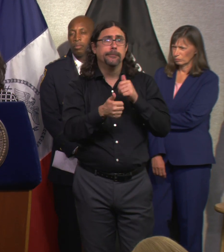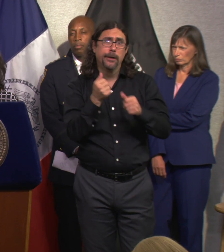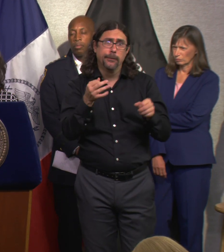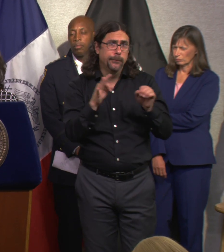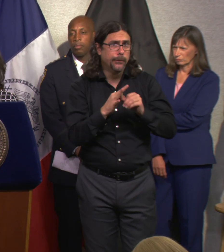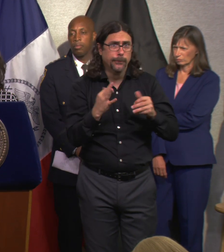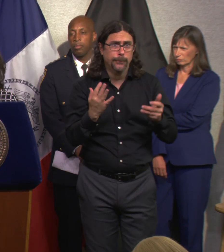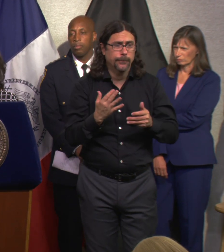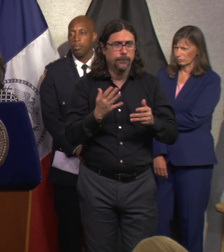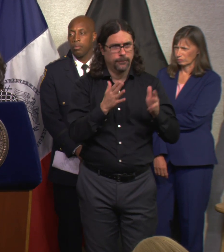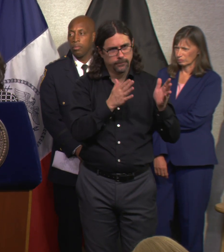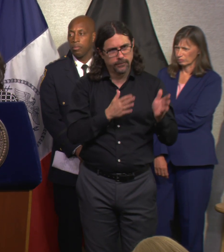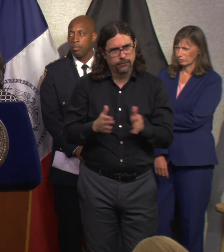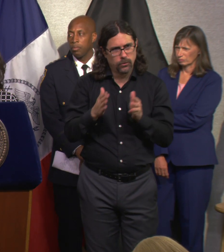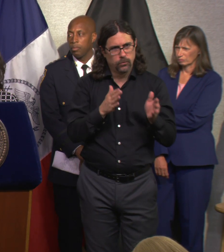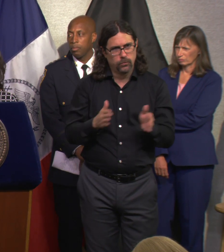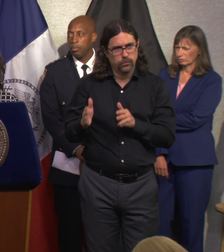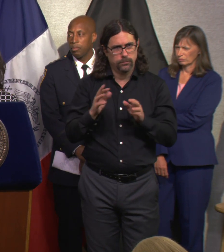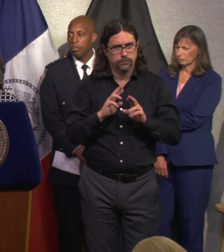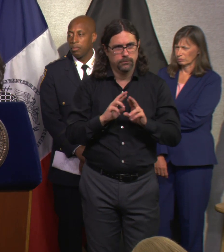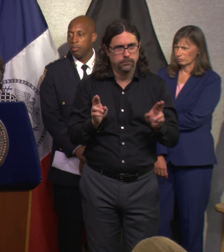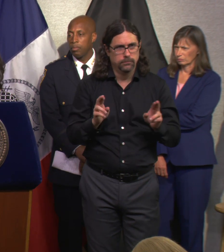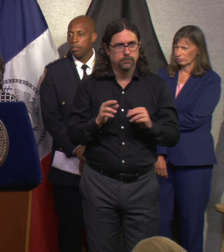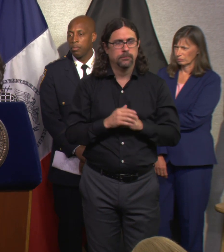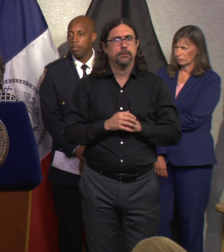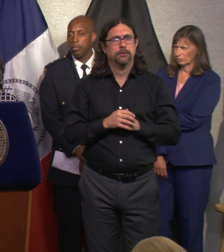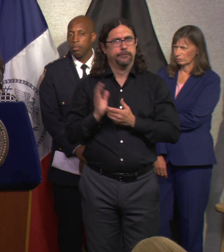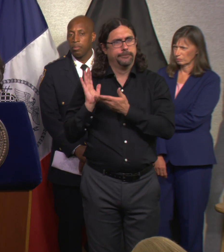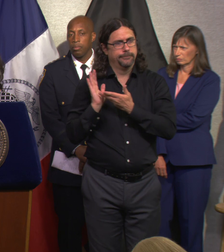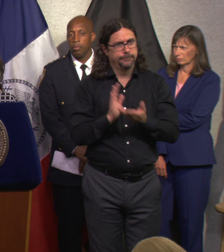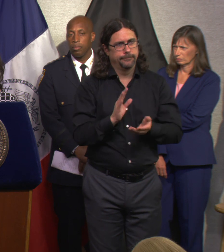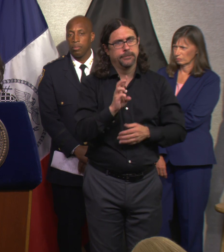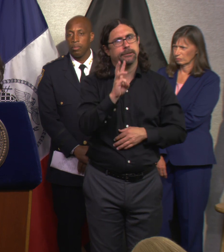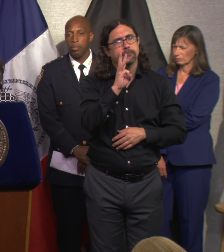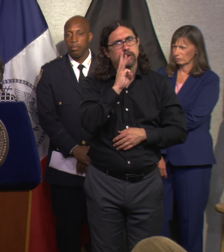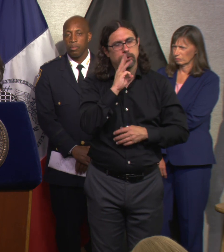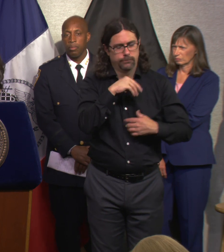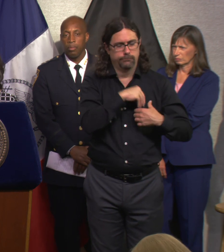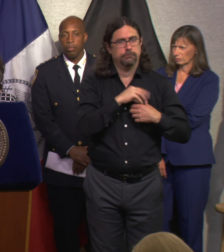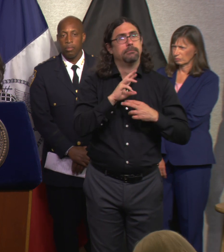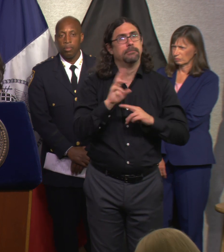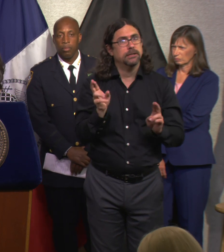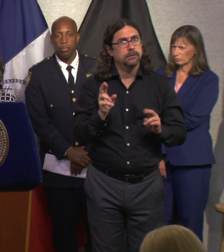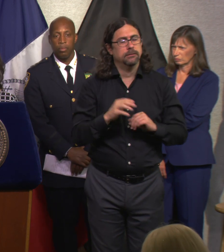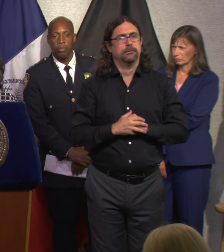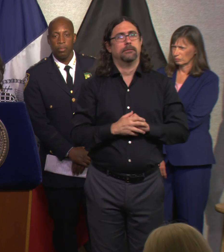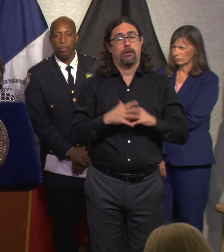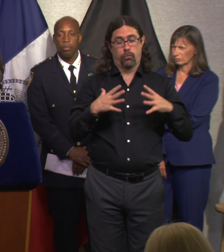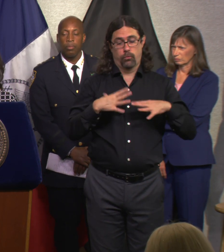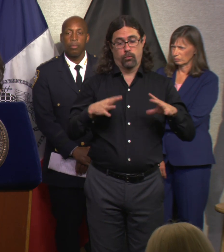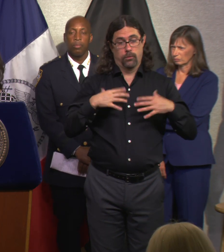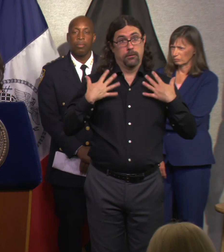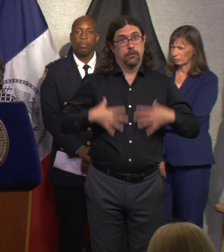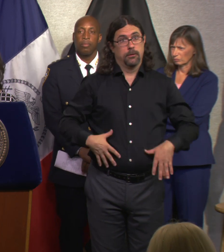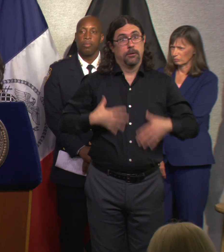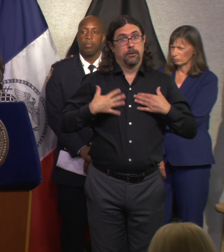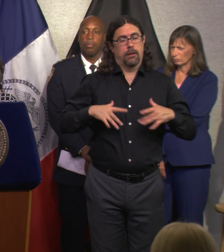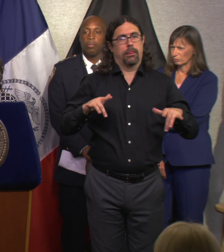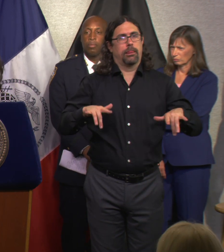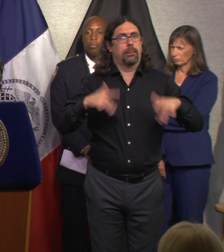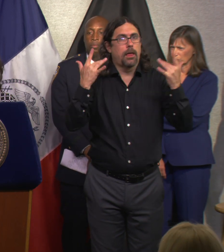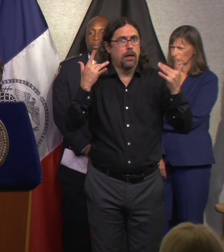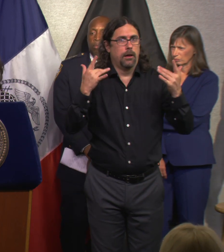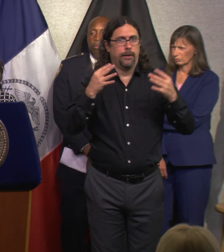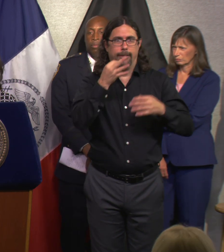you, dress in light clothing of light colors that can give you freedom to